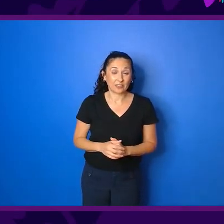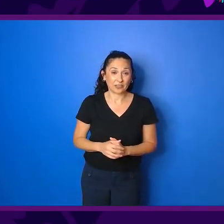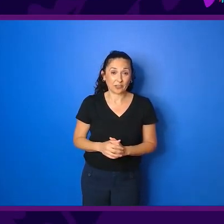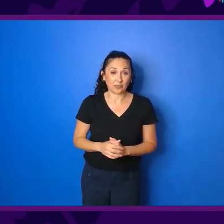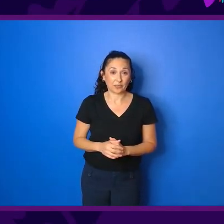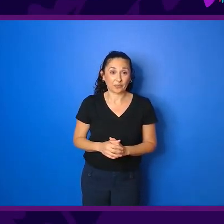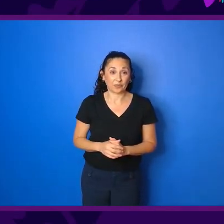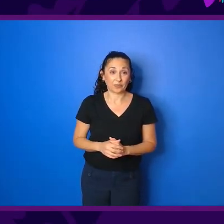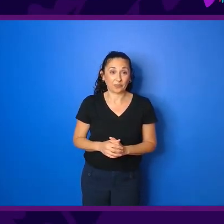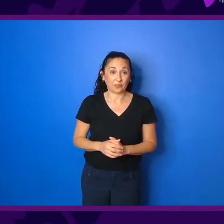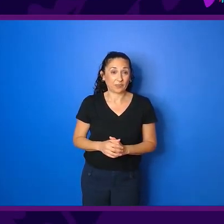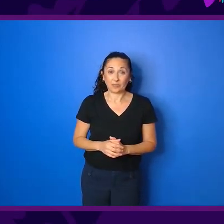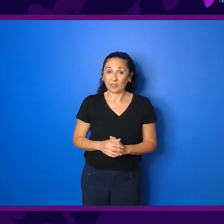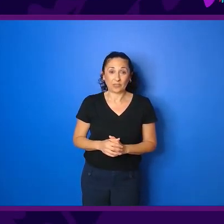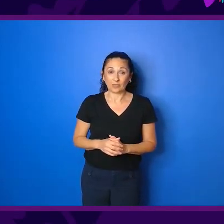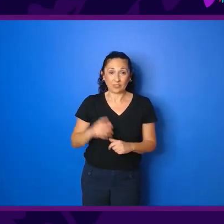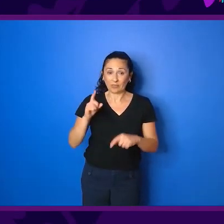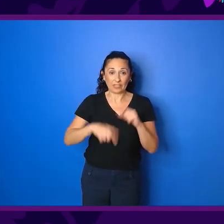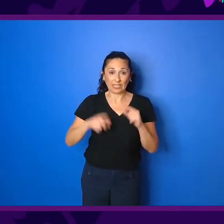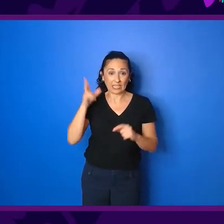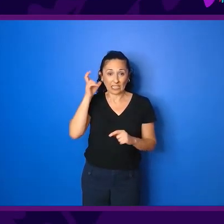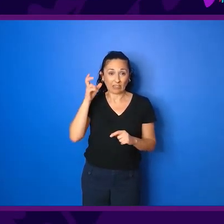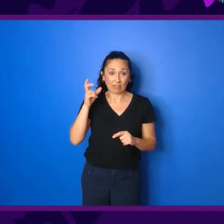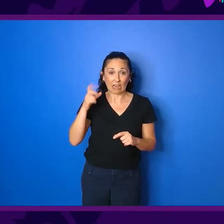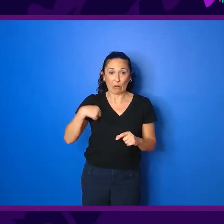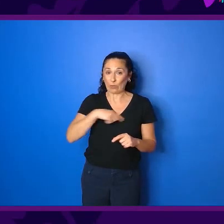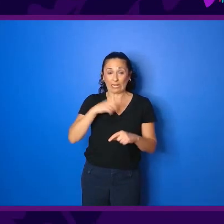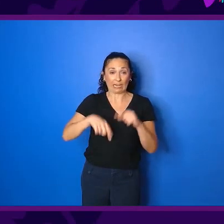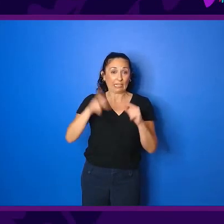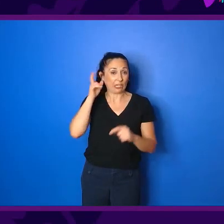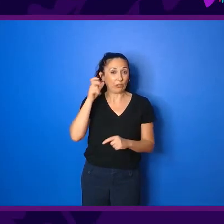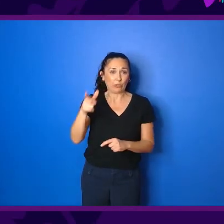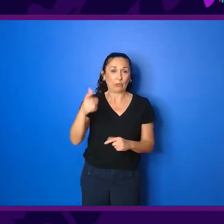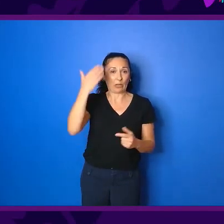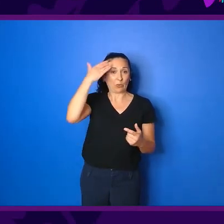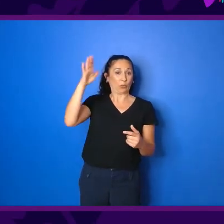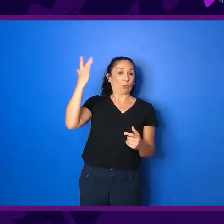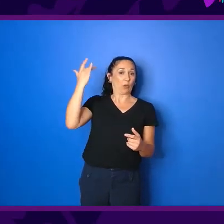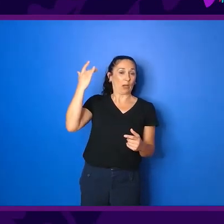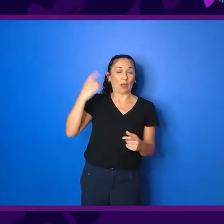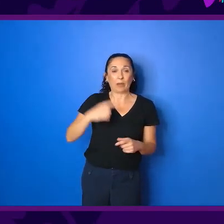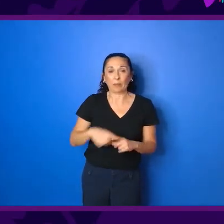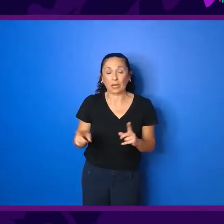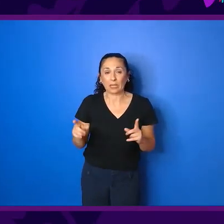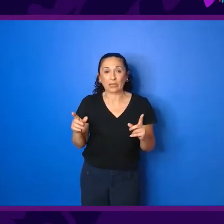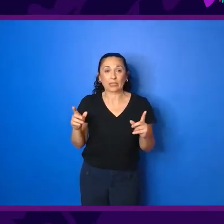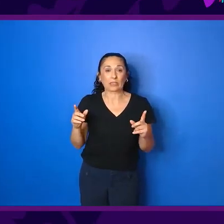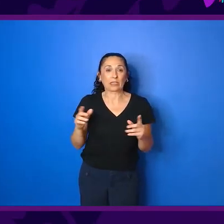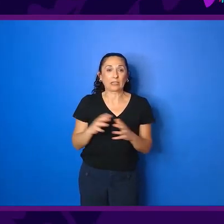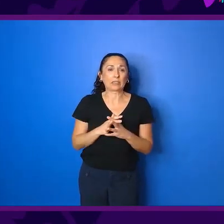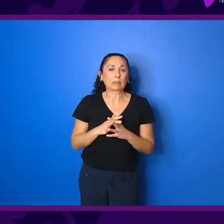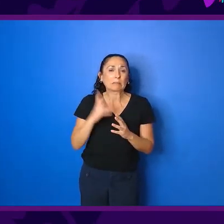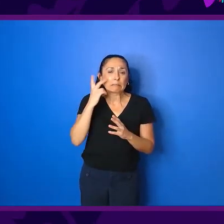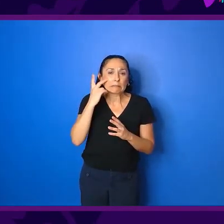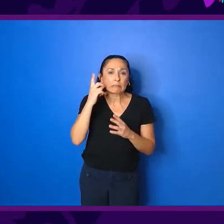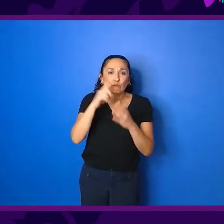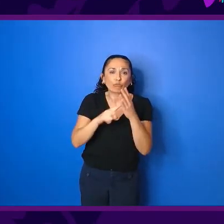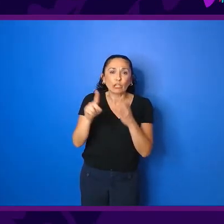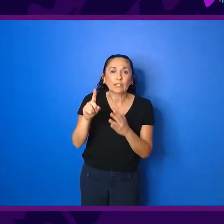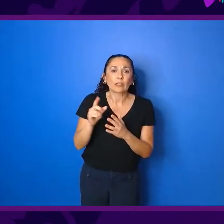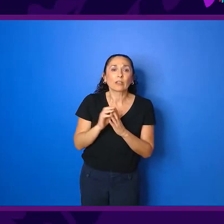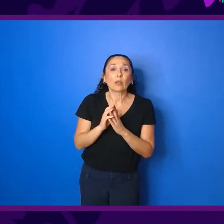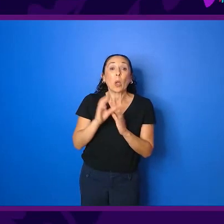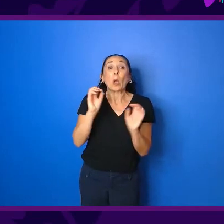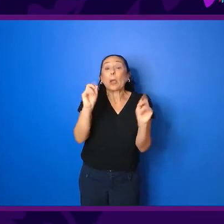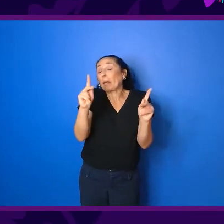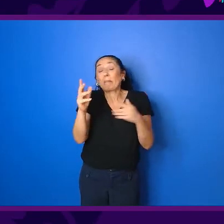You can hear us? Okay, we can't hear you. Yeah, we I don't know can't hear why. you. Let me just check this and see, but it's okay.